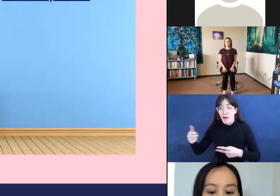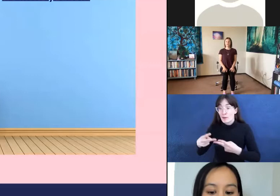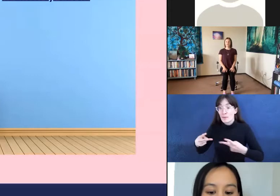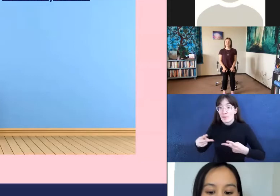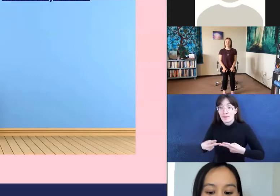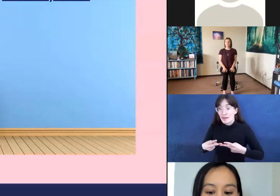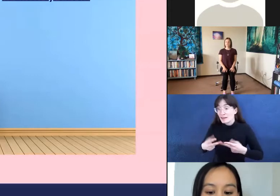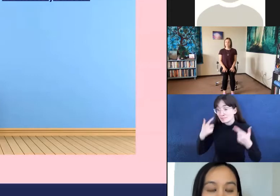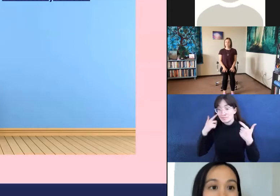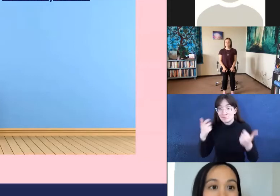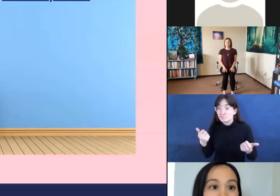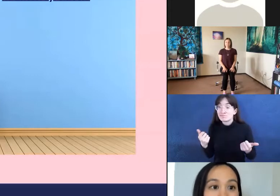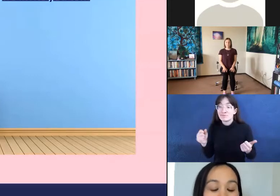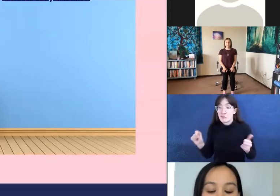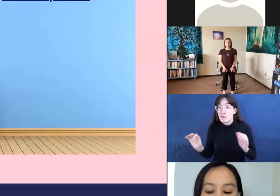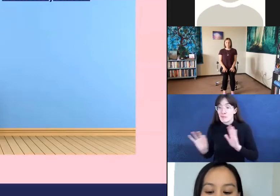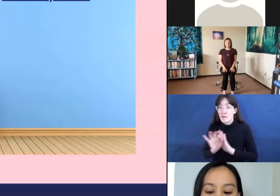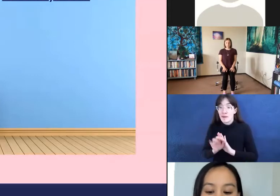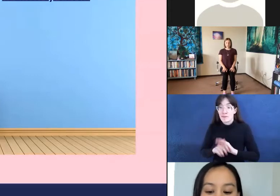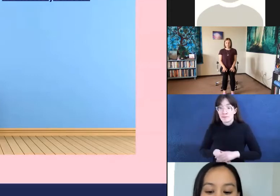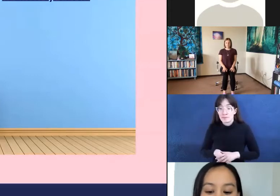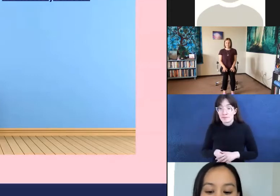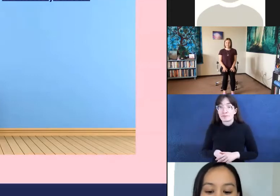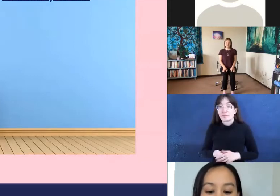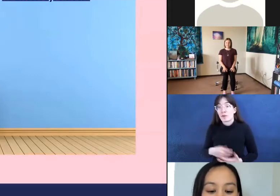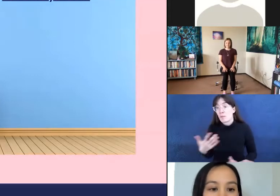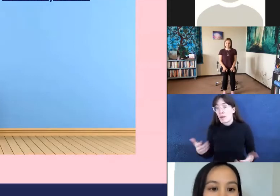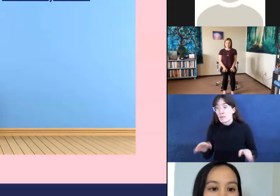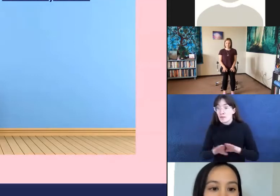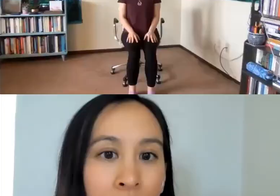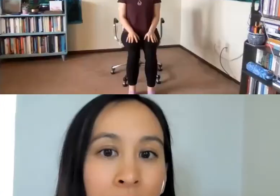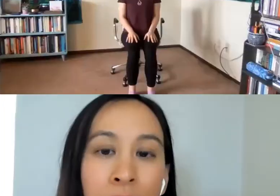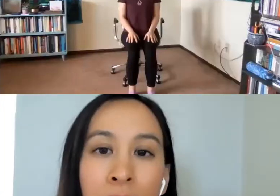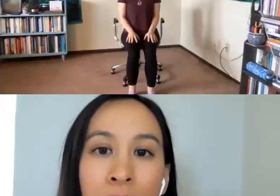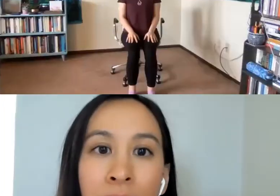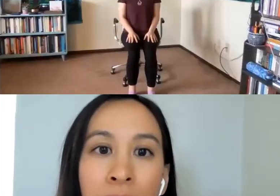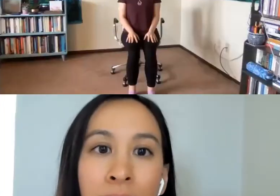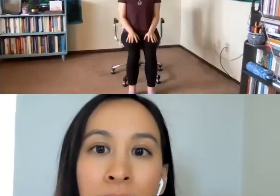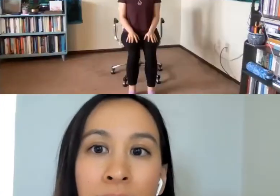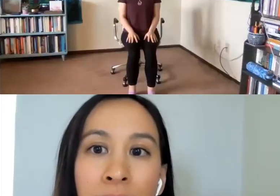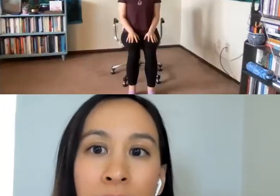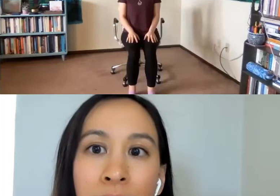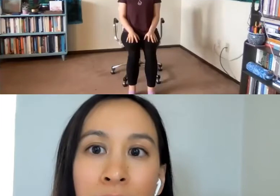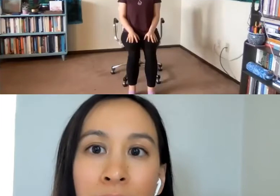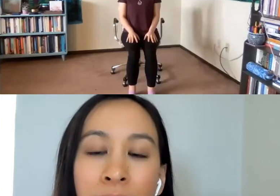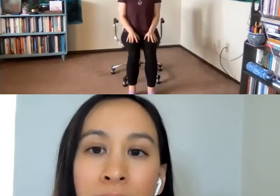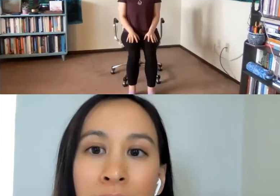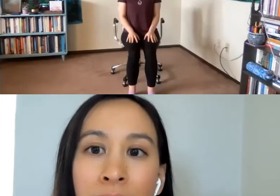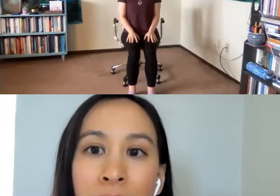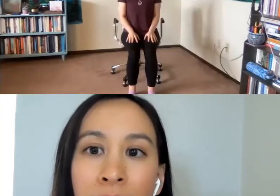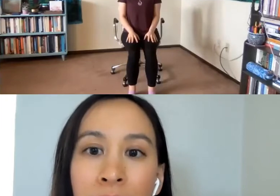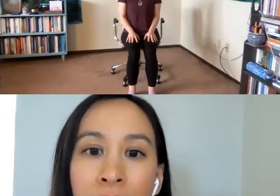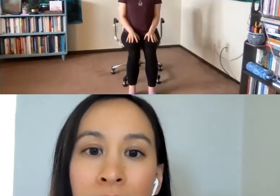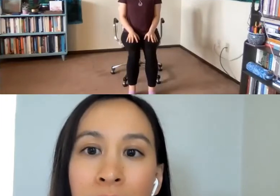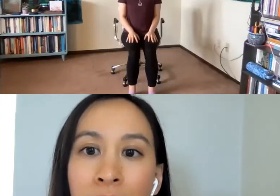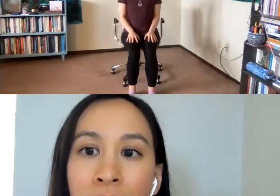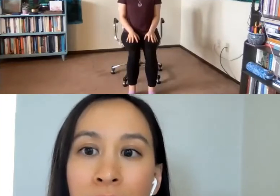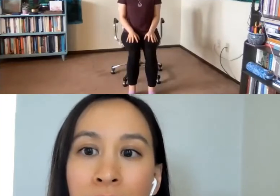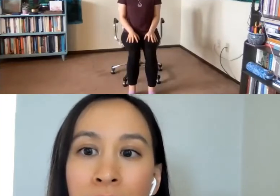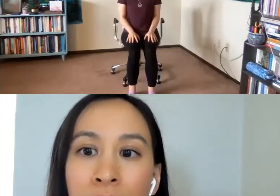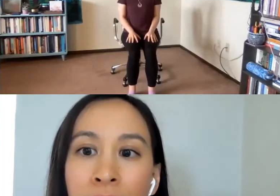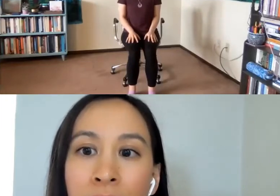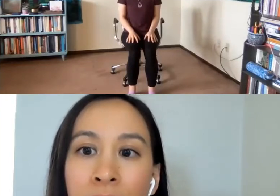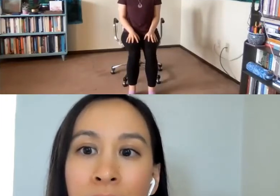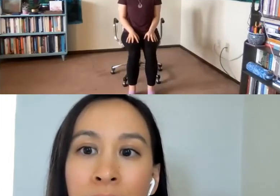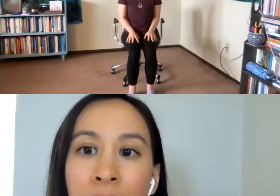So you might want to sit on the floor, maybe sit somewhere else. You can also do this